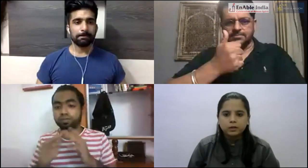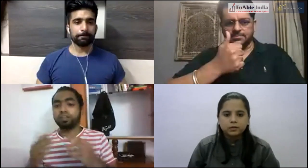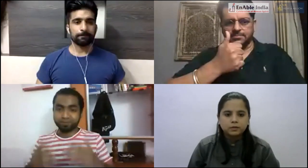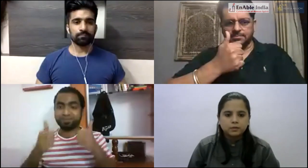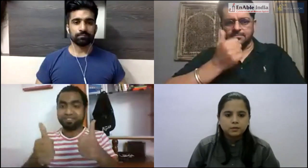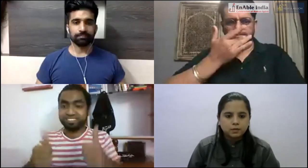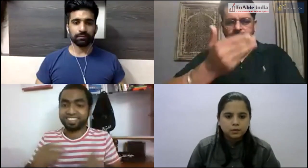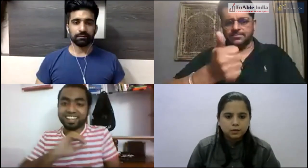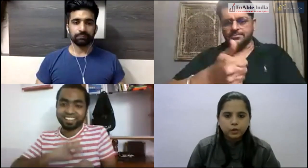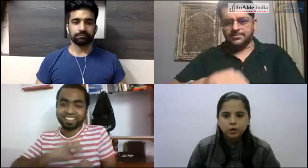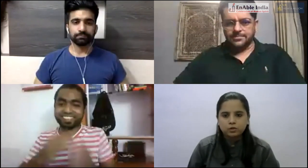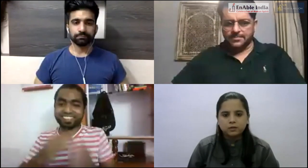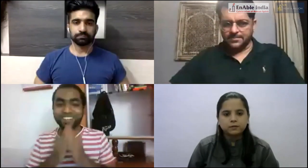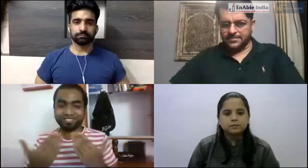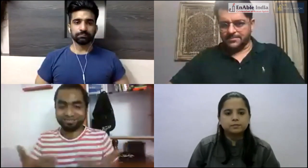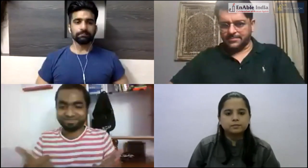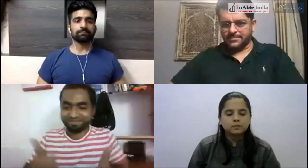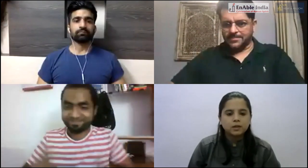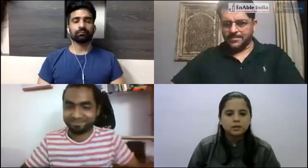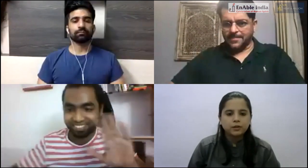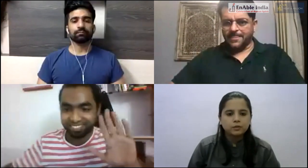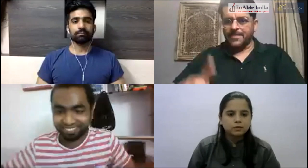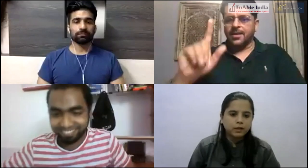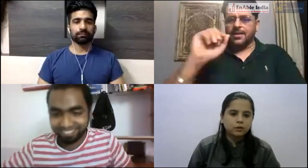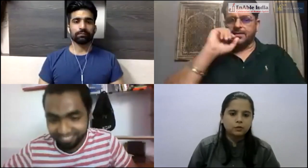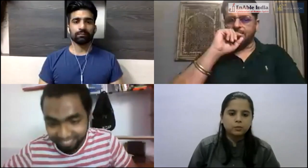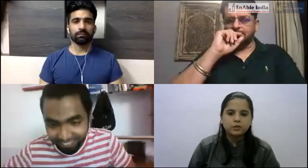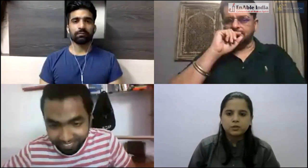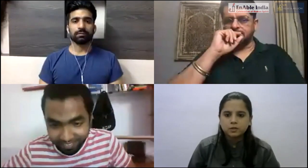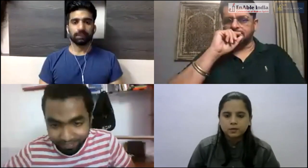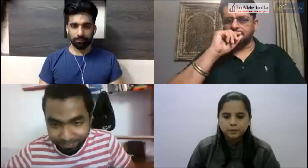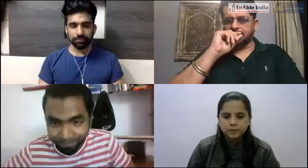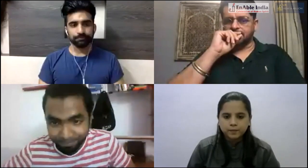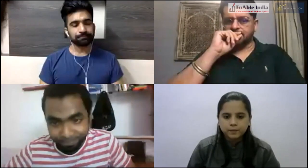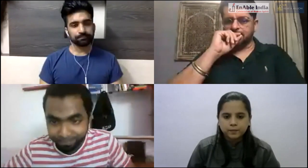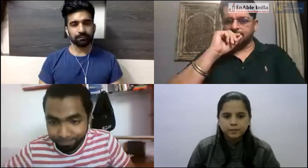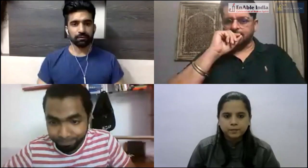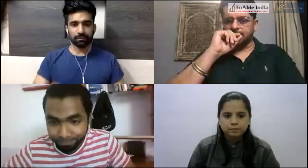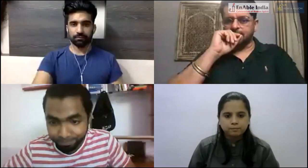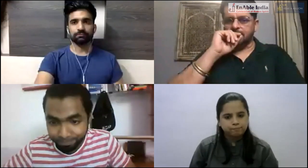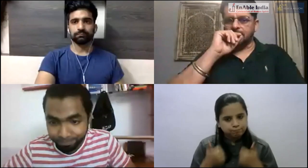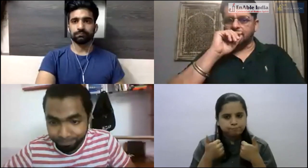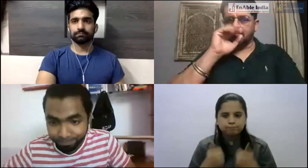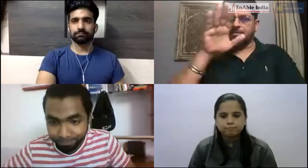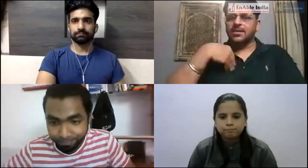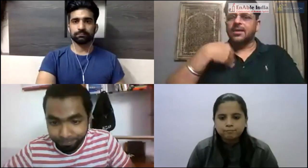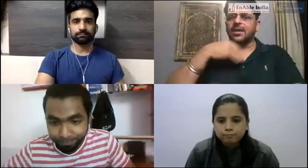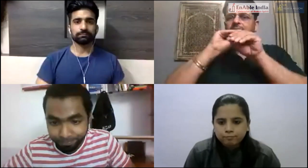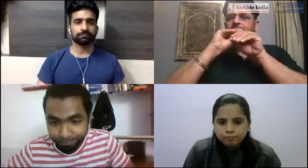Okay. Thank you, Ashraf. Thank you, Dr. Umesh. Yes, sir.